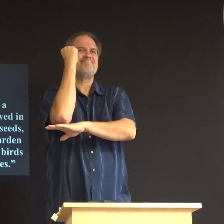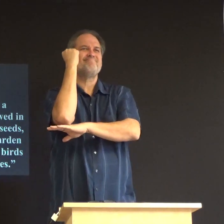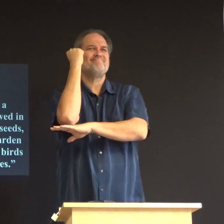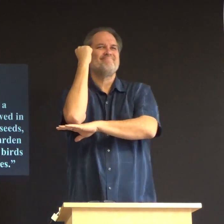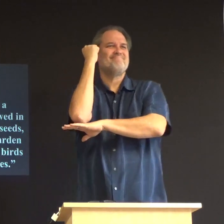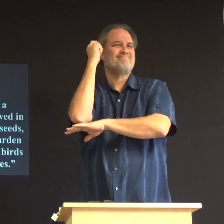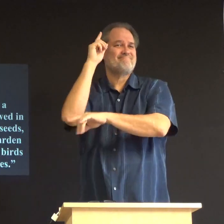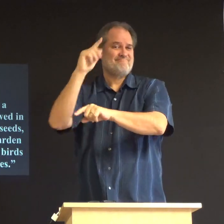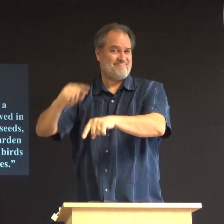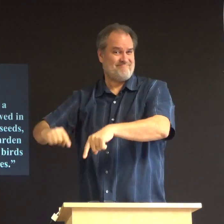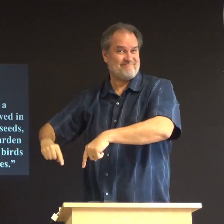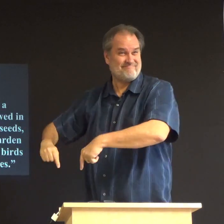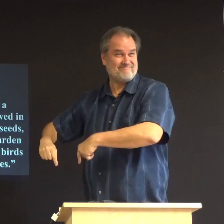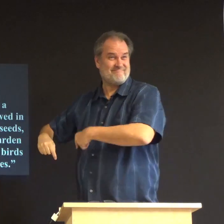And